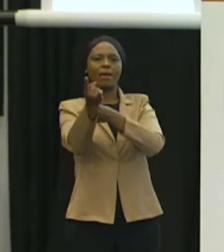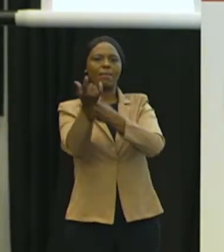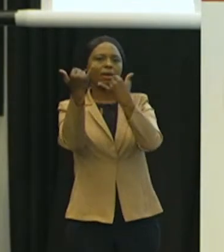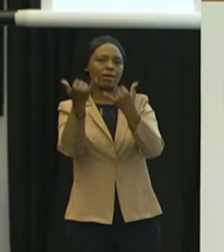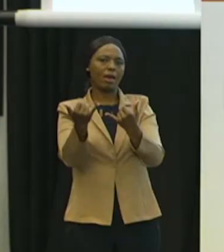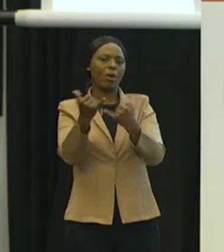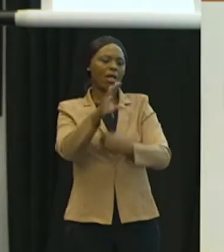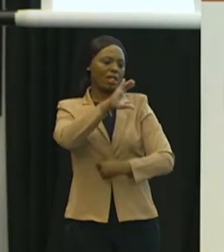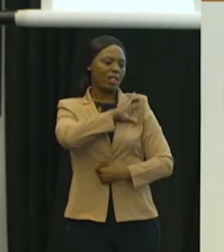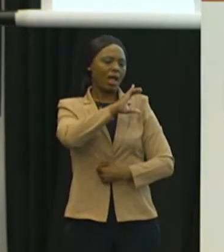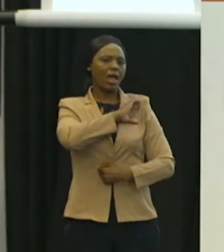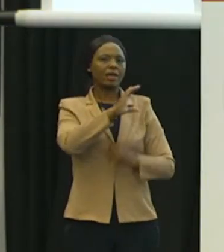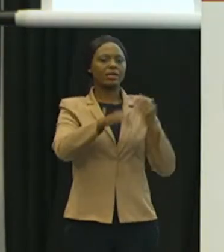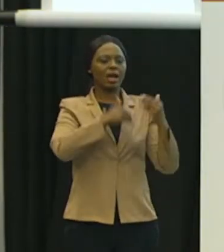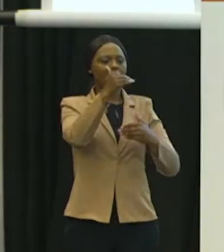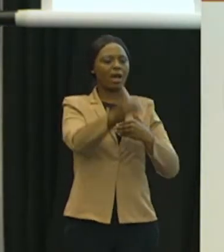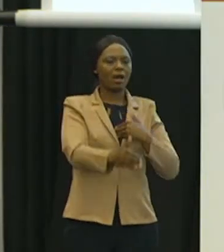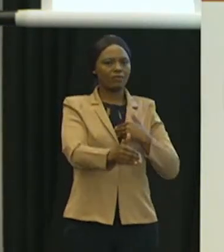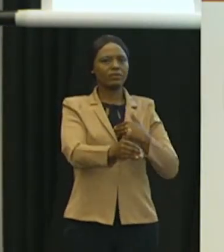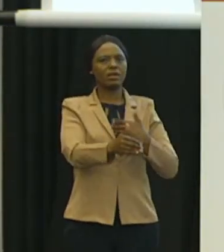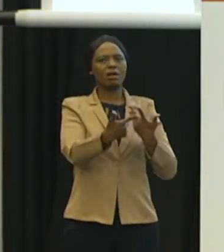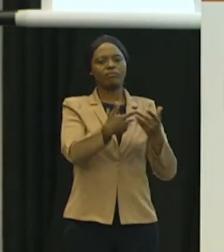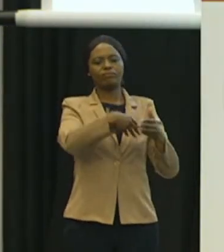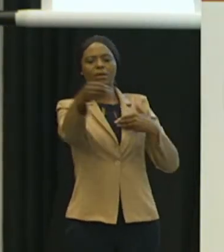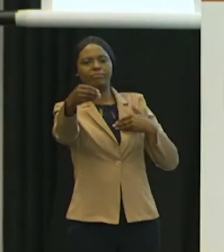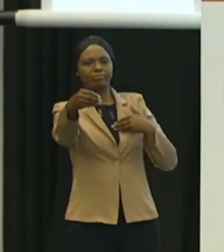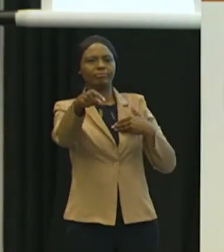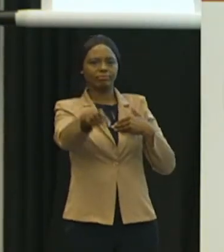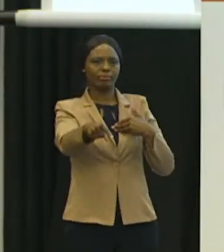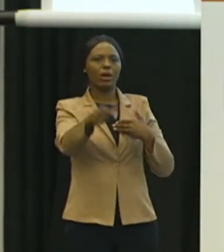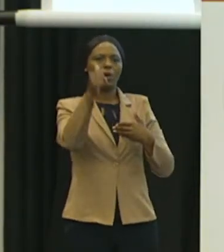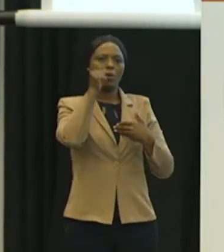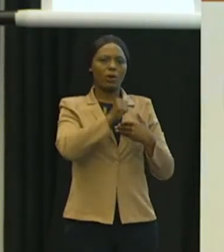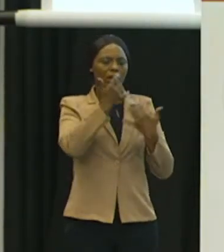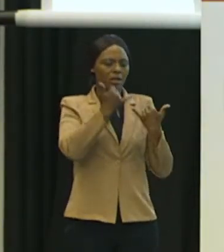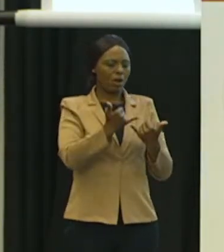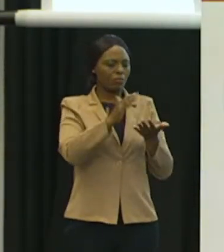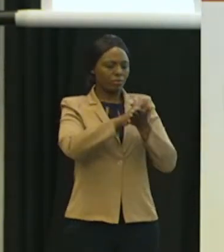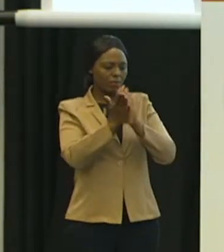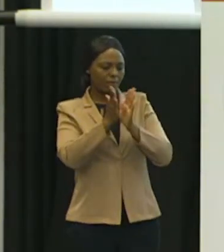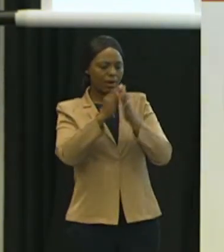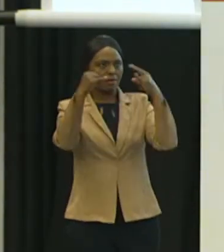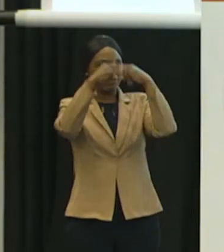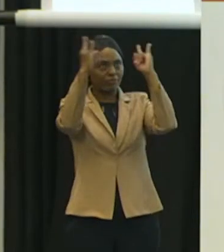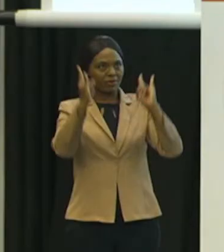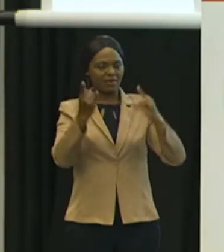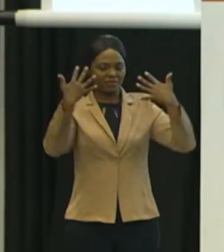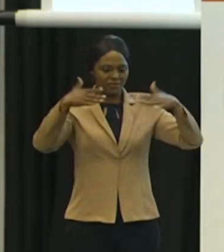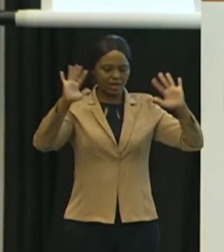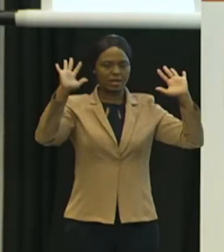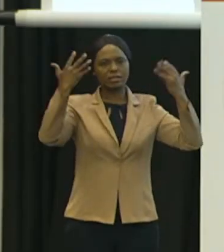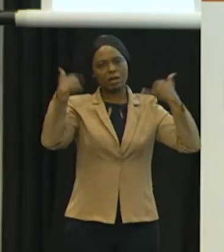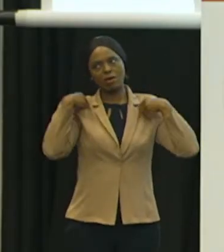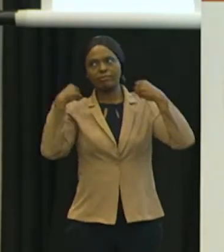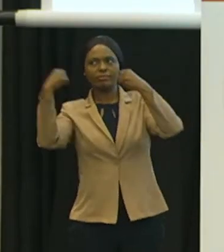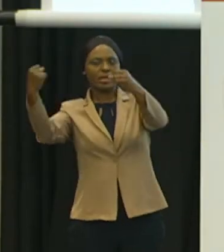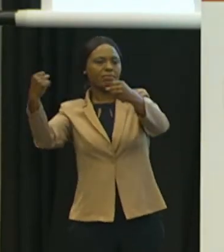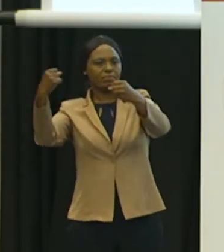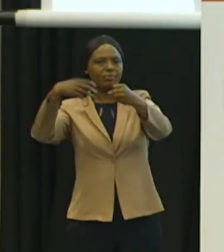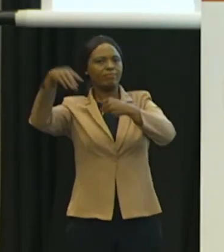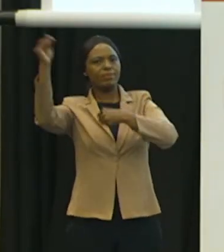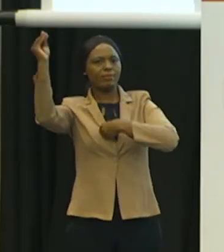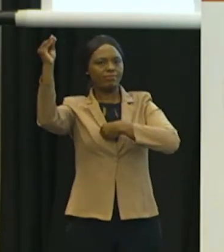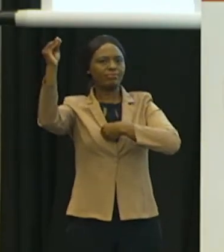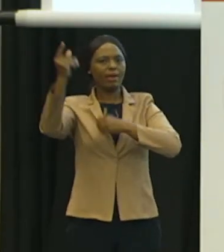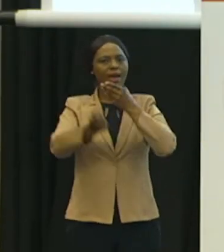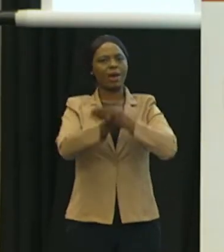after hours? What happens to this client once you have packed your gazebo and got into a mobile and knocked off, right? So